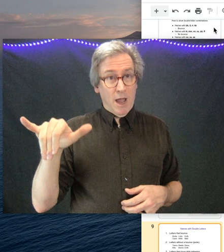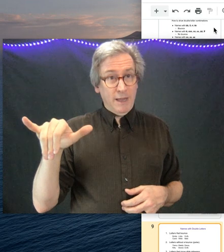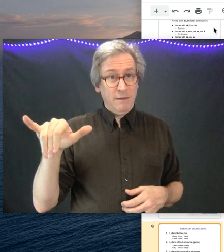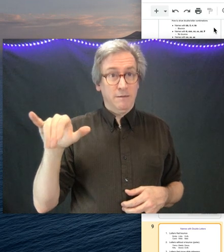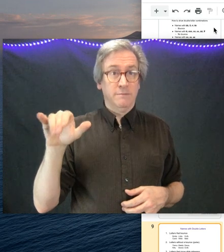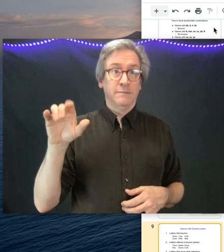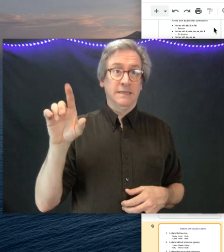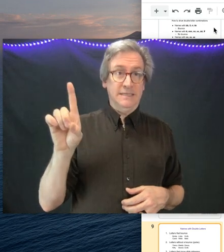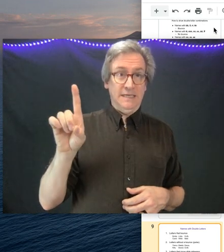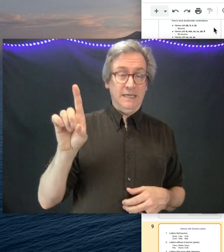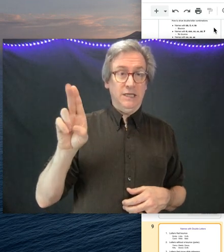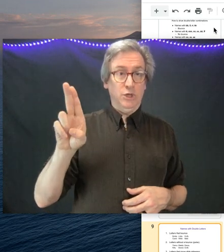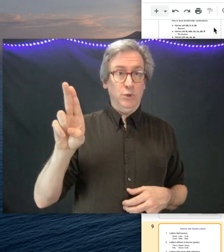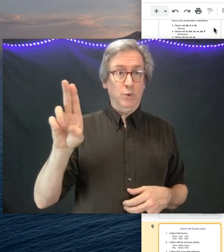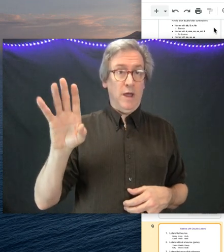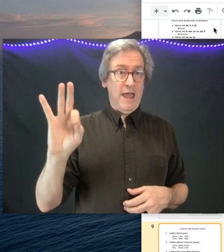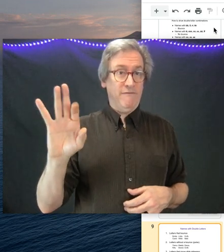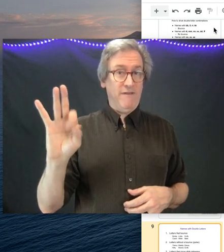Libby,